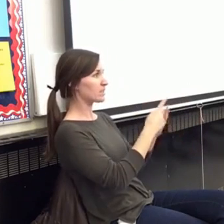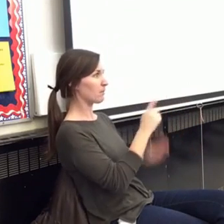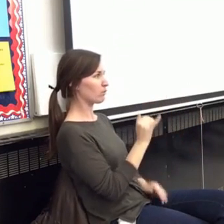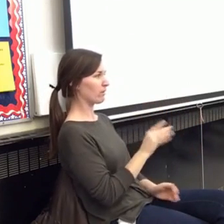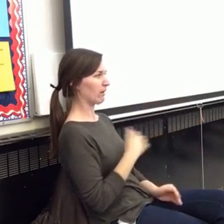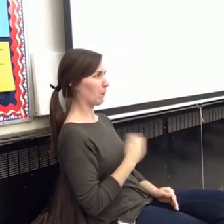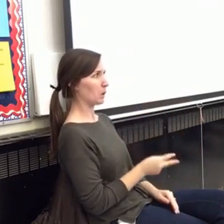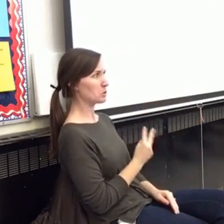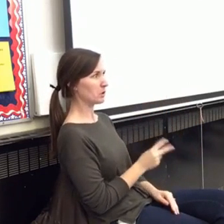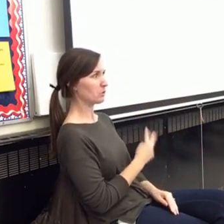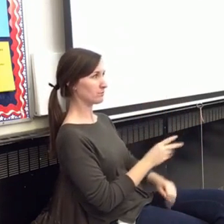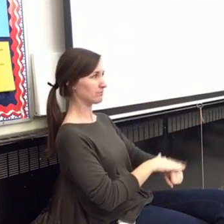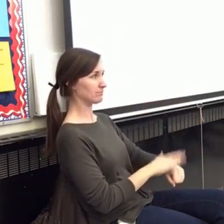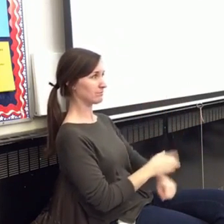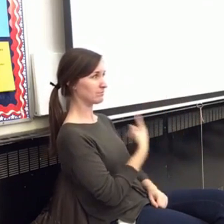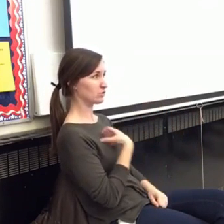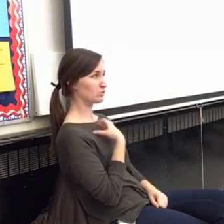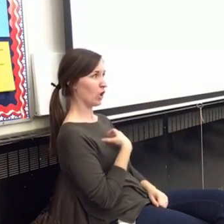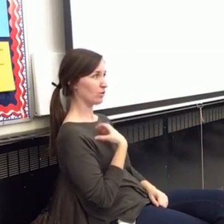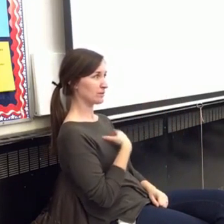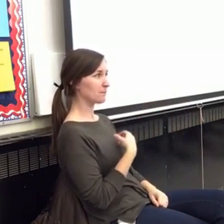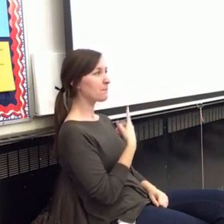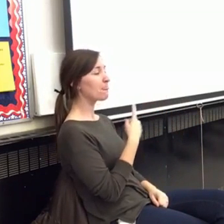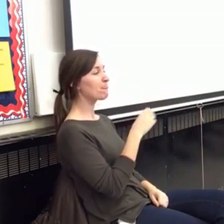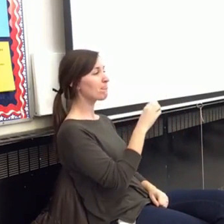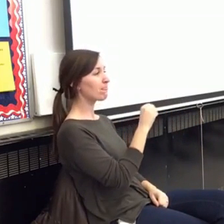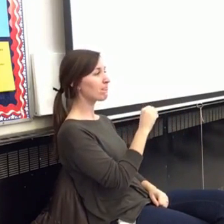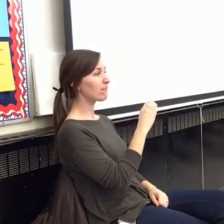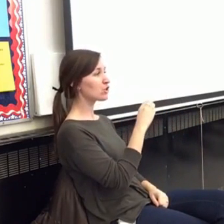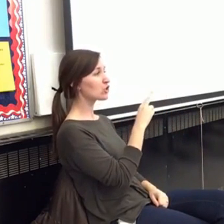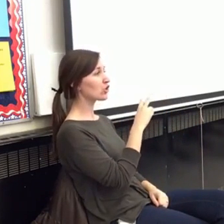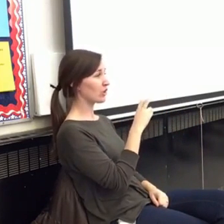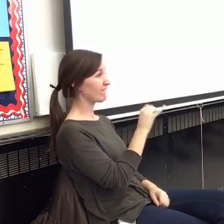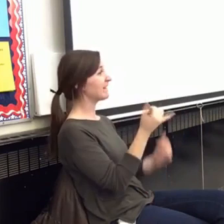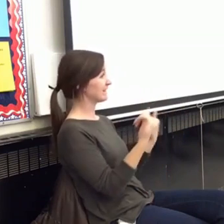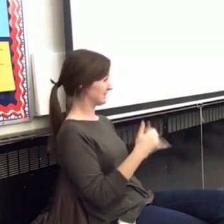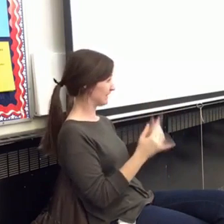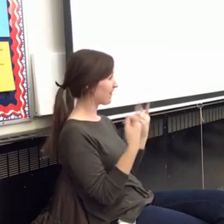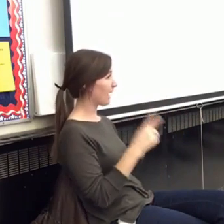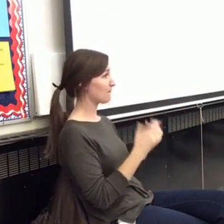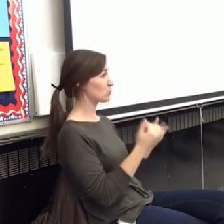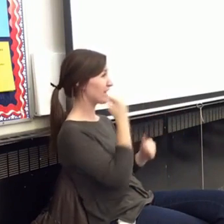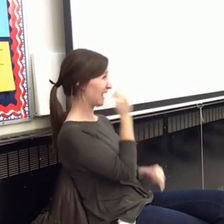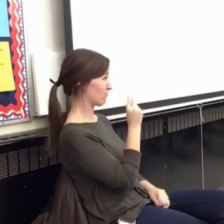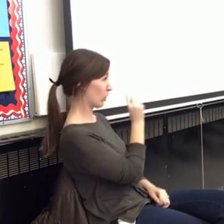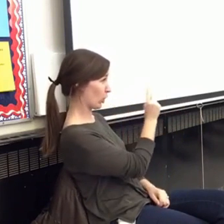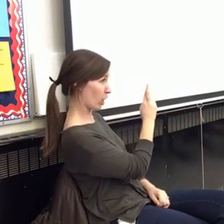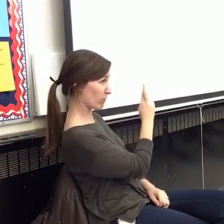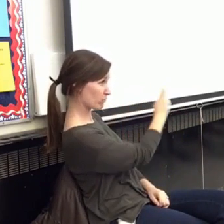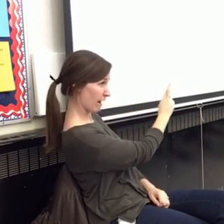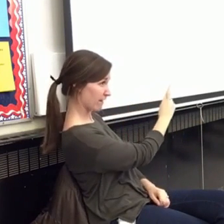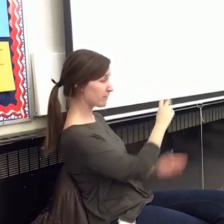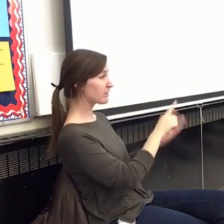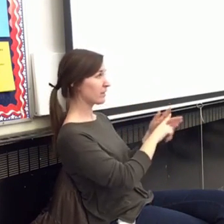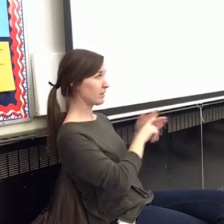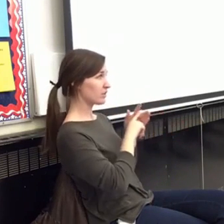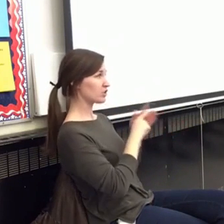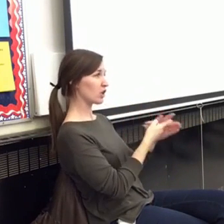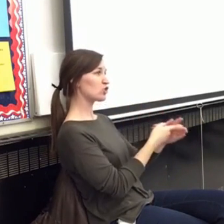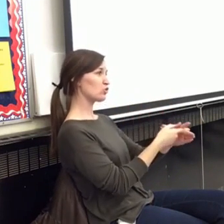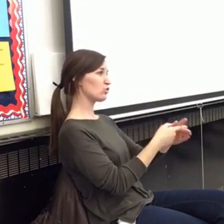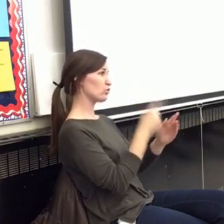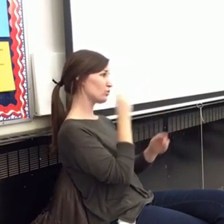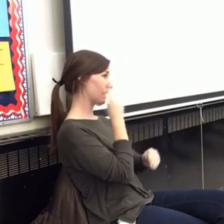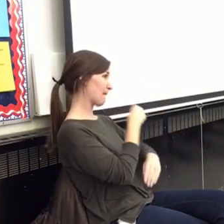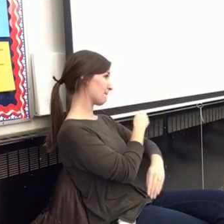look. Okay. Now, scurvy still exists today. If you look on the right, this is where you start to get into that muscle where